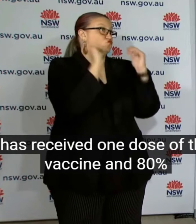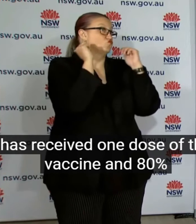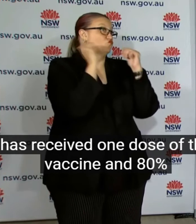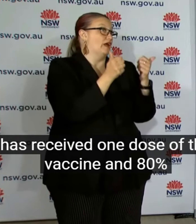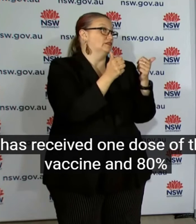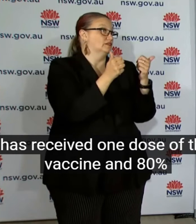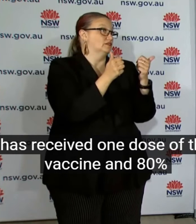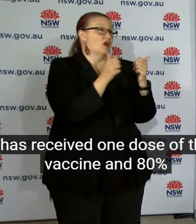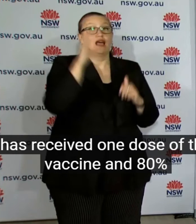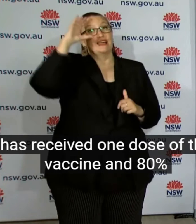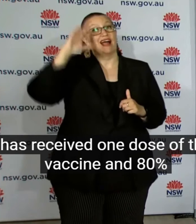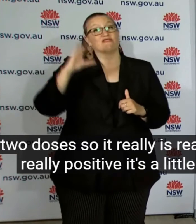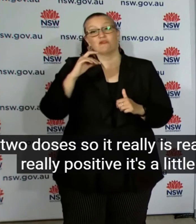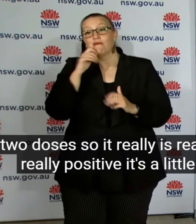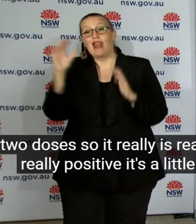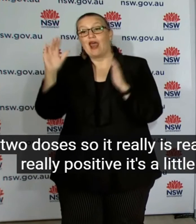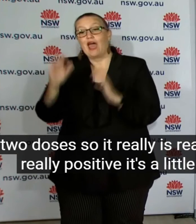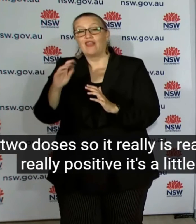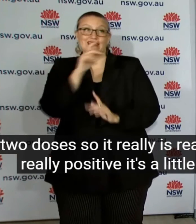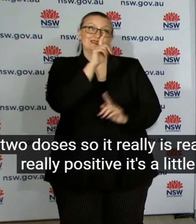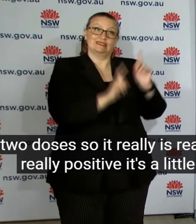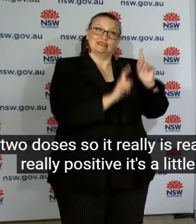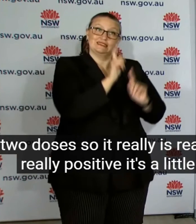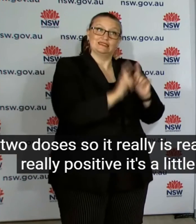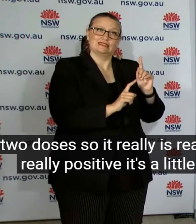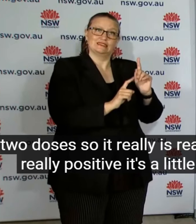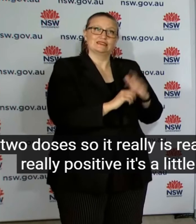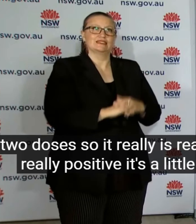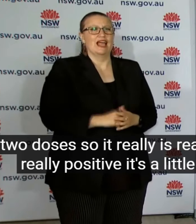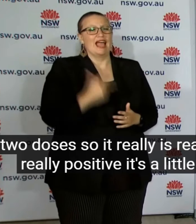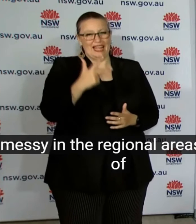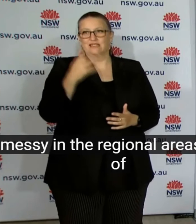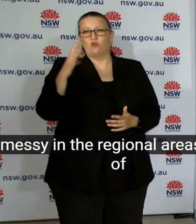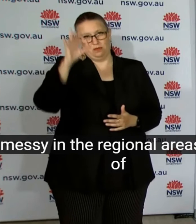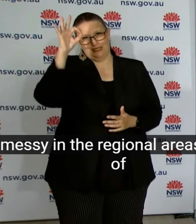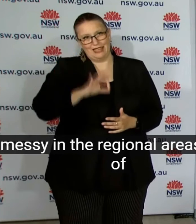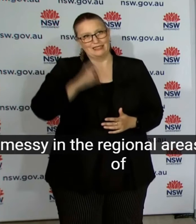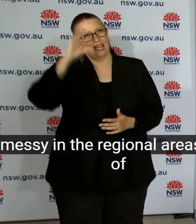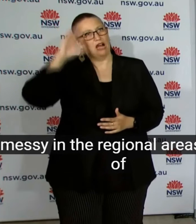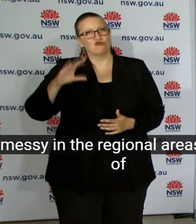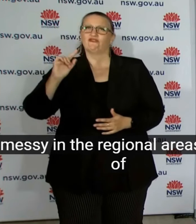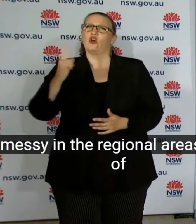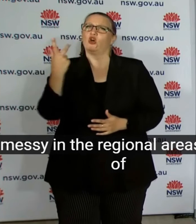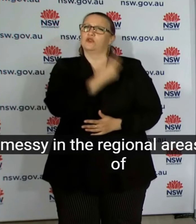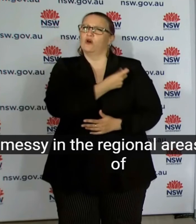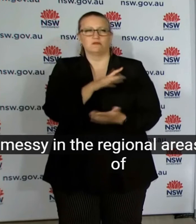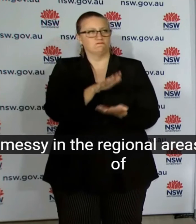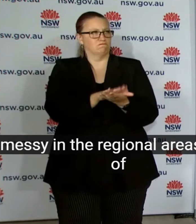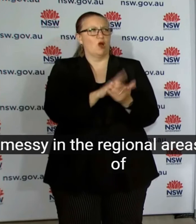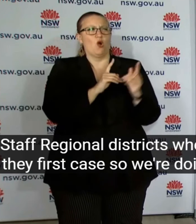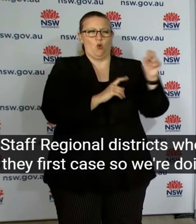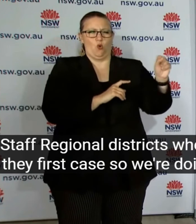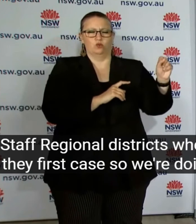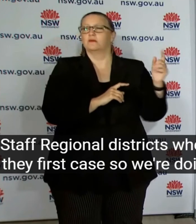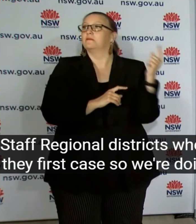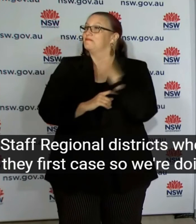a little less in the regional areas. 84% of staff at regional health districts have had their first dose. So we're doing really well on that front. I'll come back to you in a